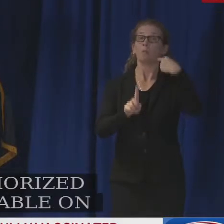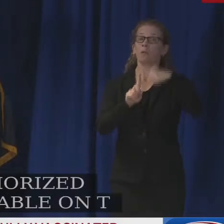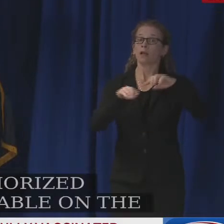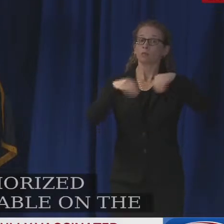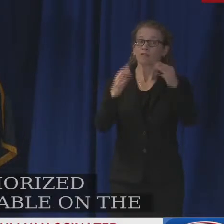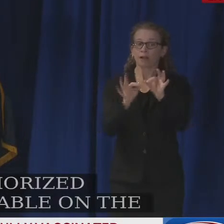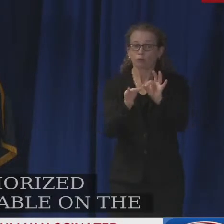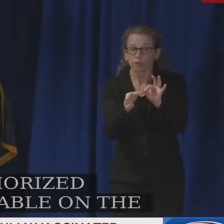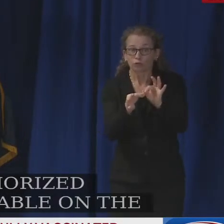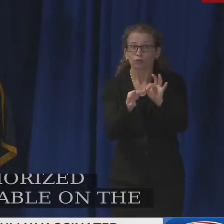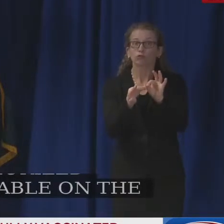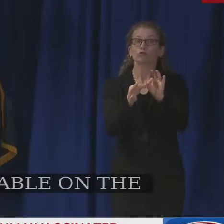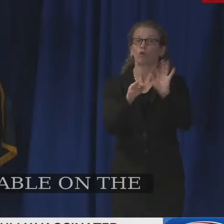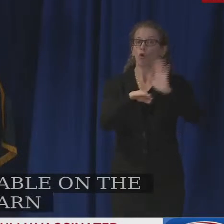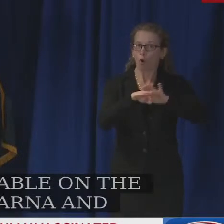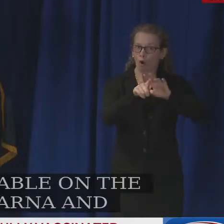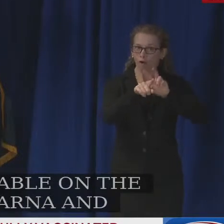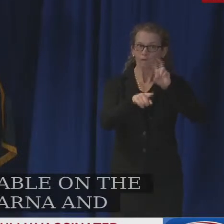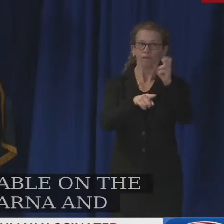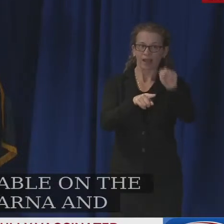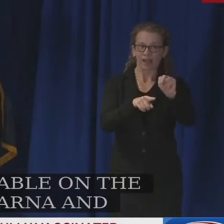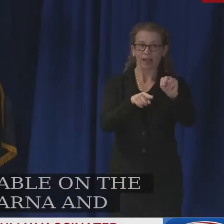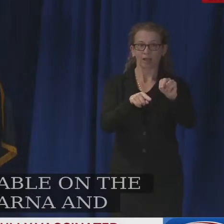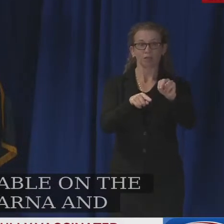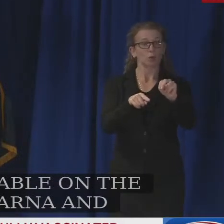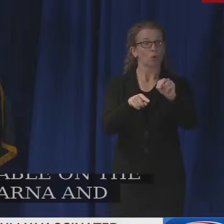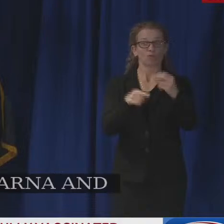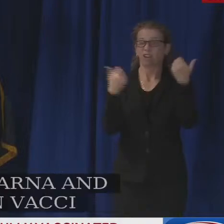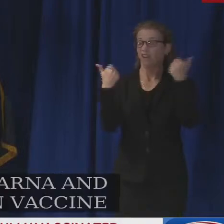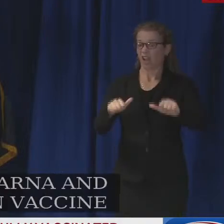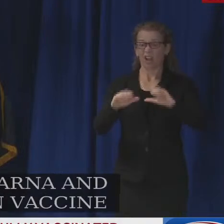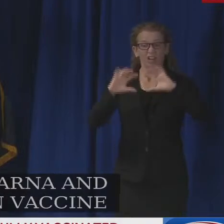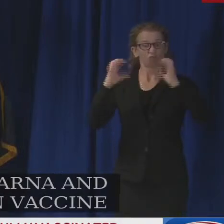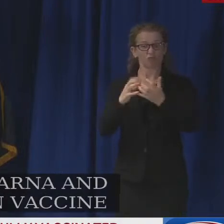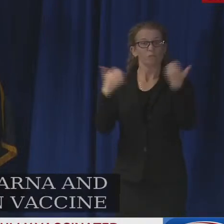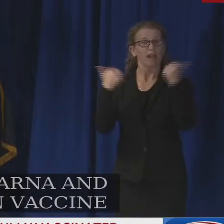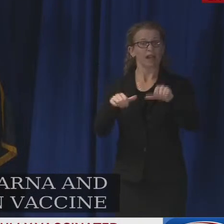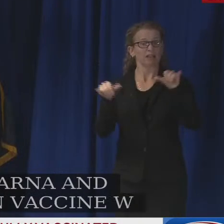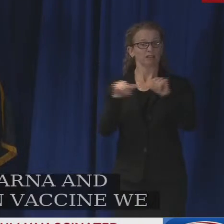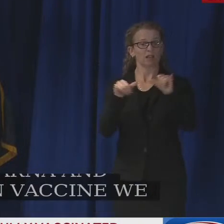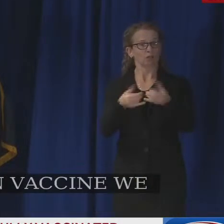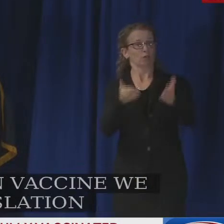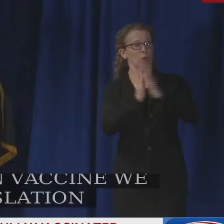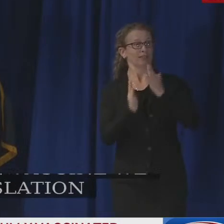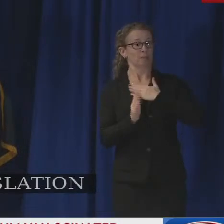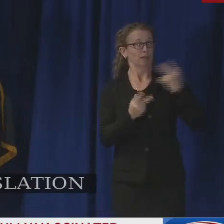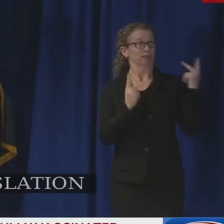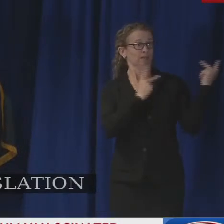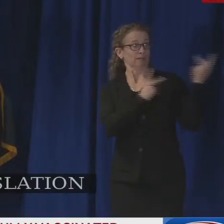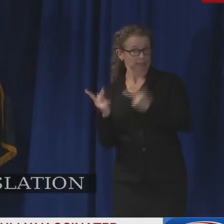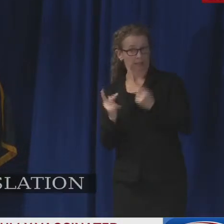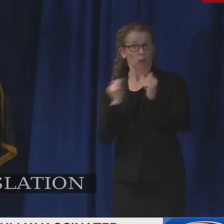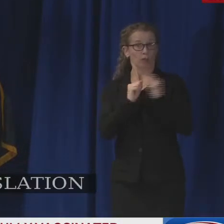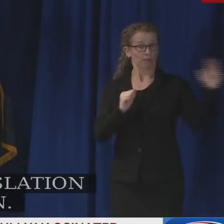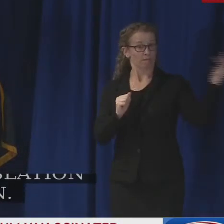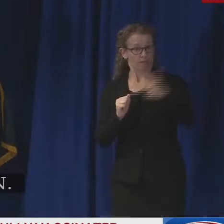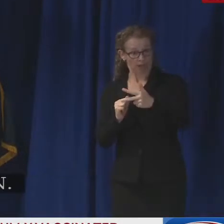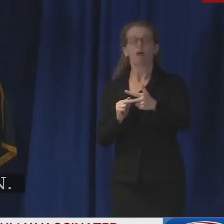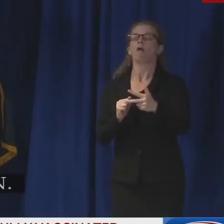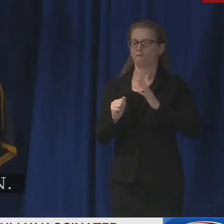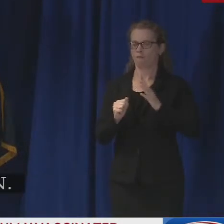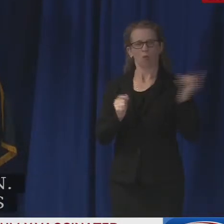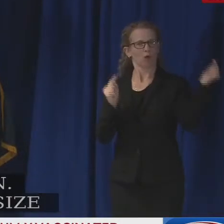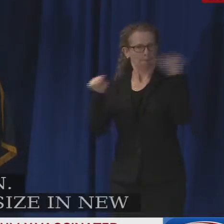services as well in the van. So groups of any size in New Hampshire can request the van. And we've been offering vaccine clinics